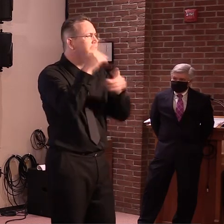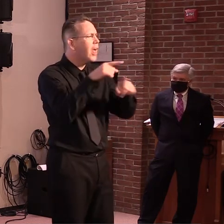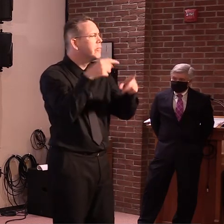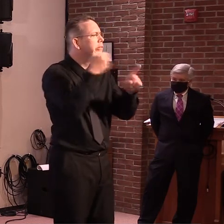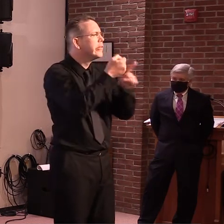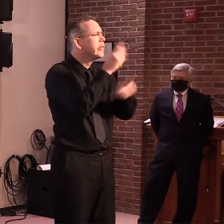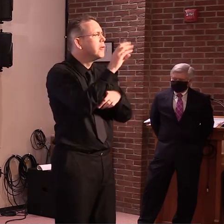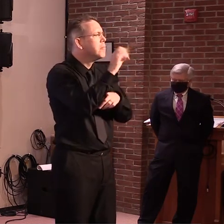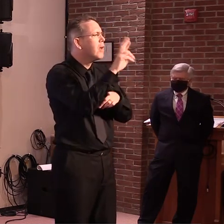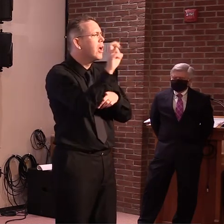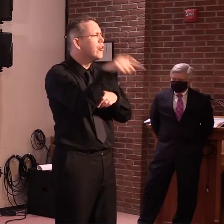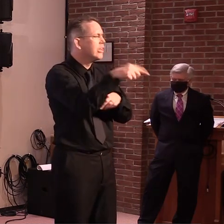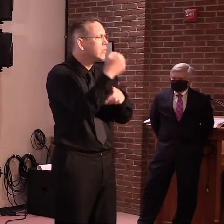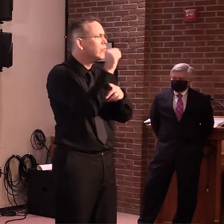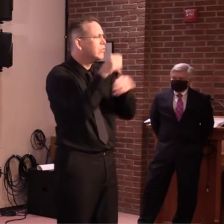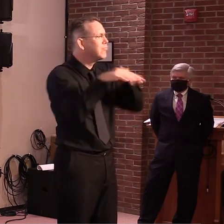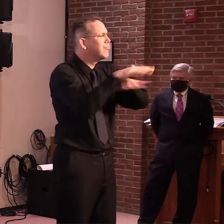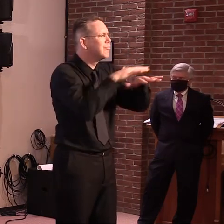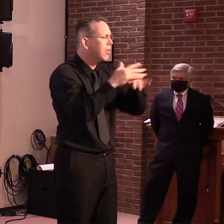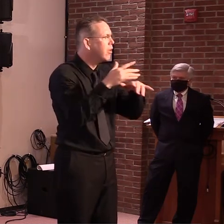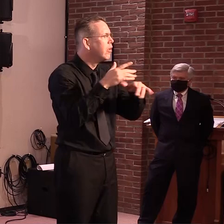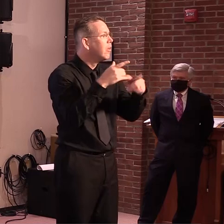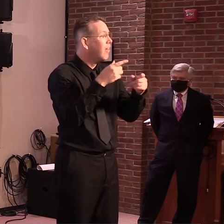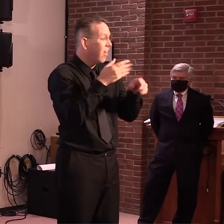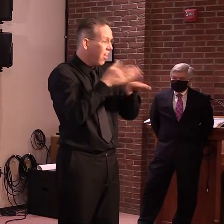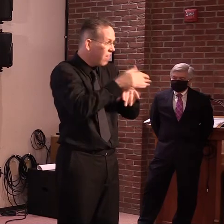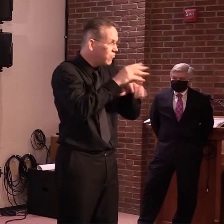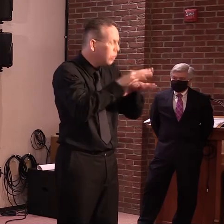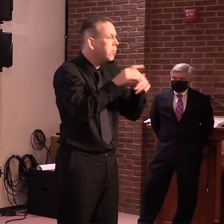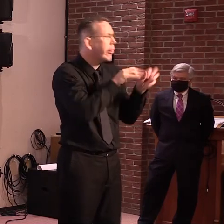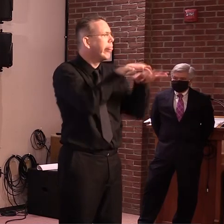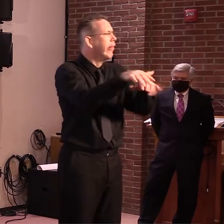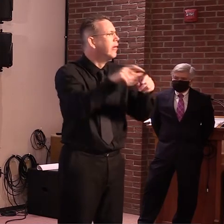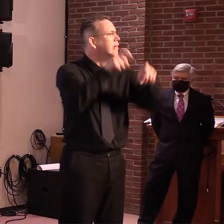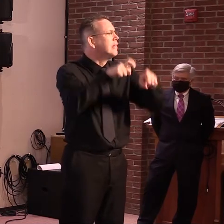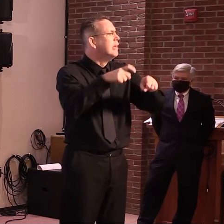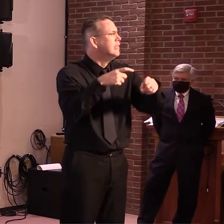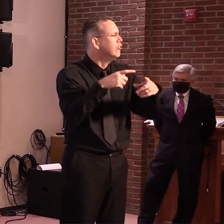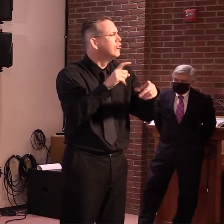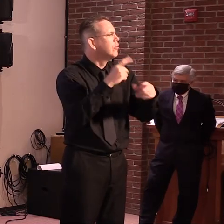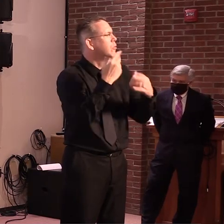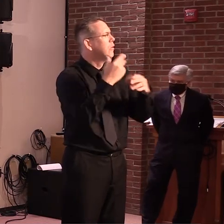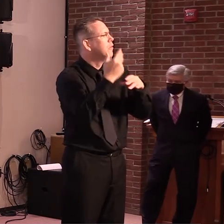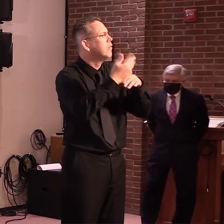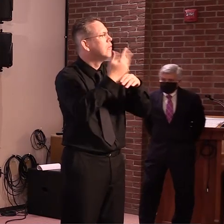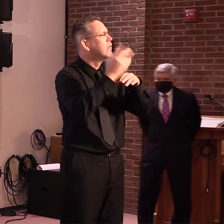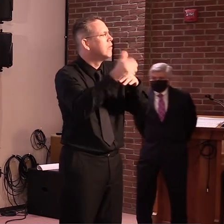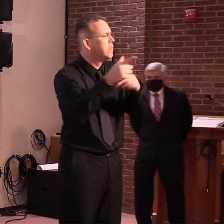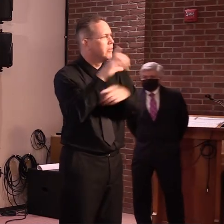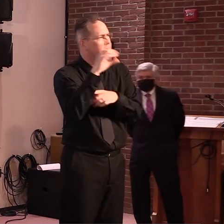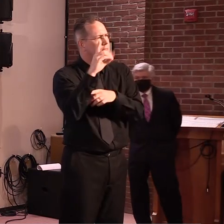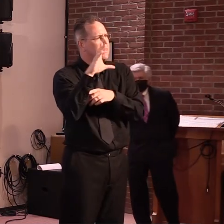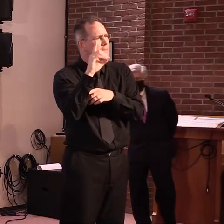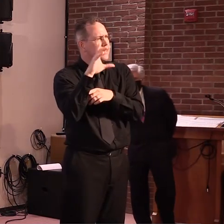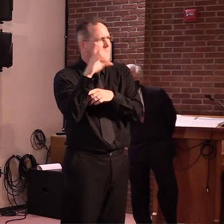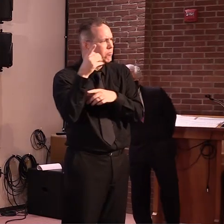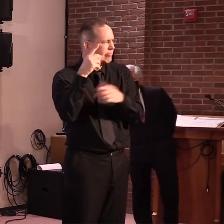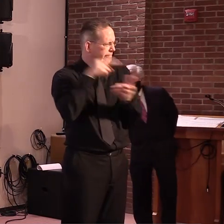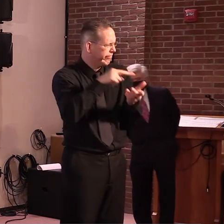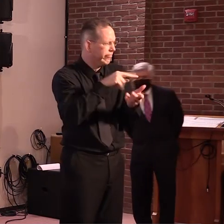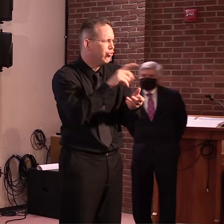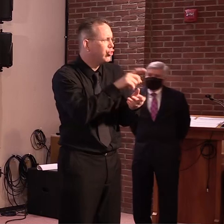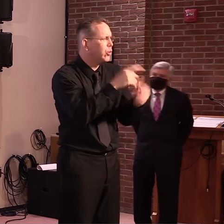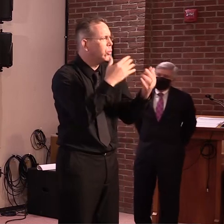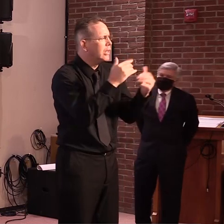I think we're going to continue the policy we have right now, which is that we are continuing to stand up